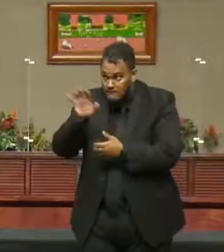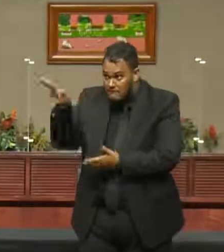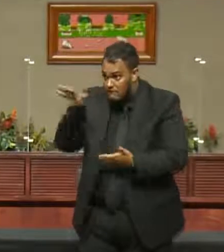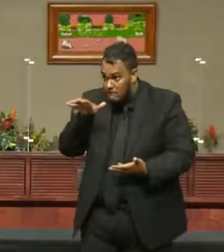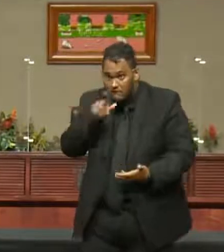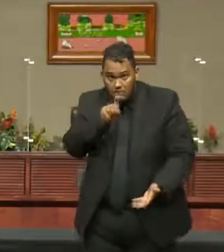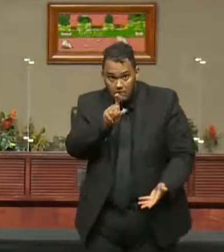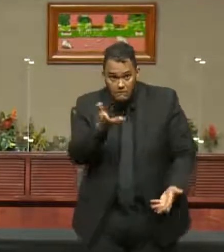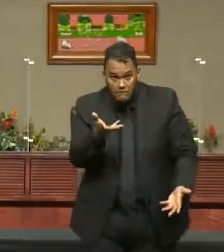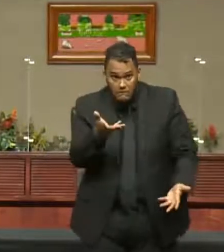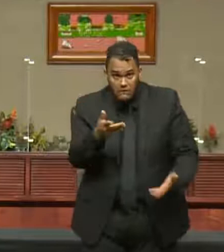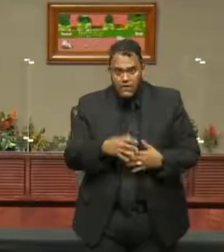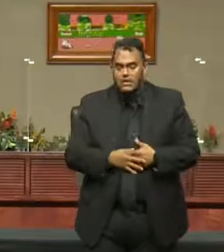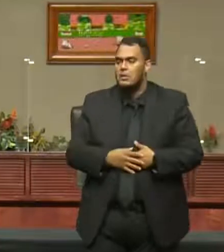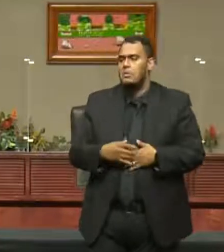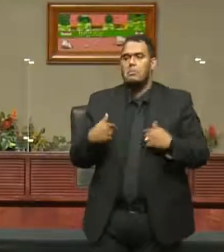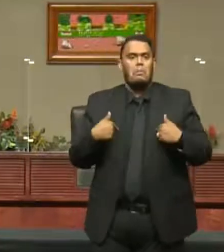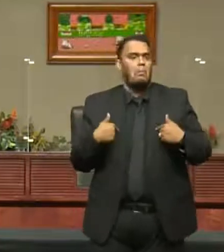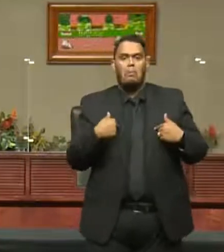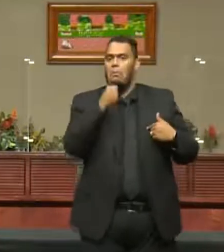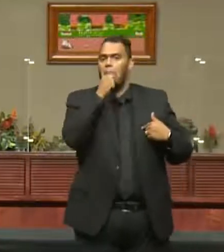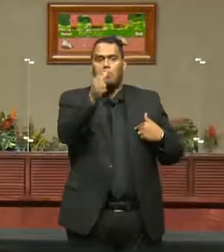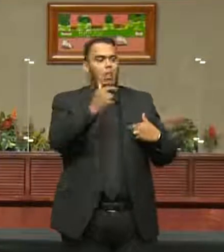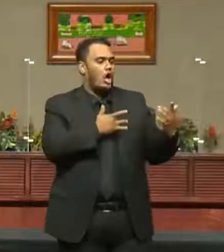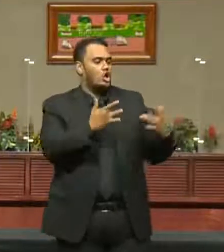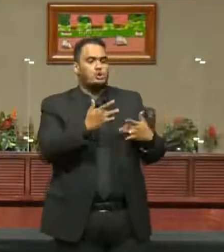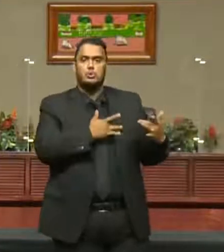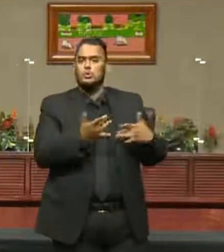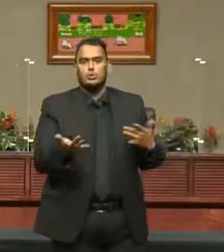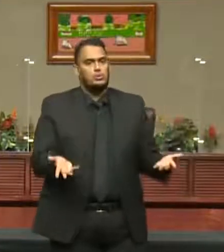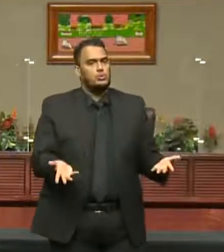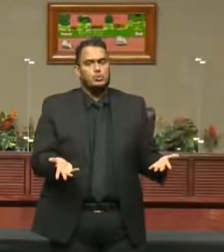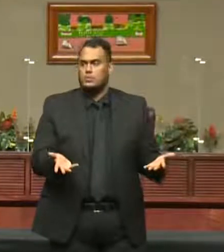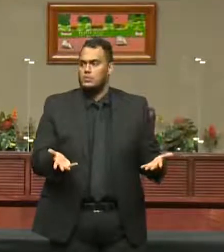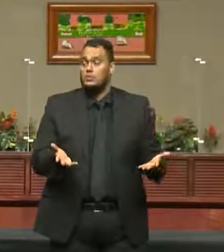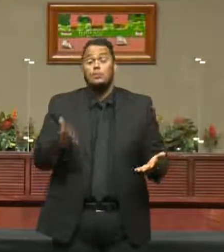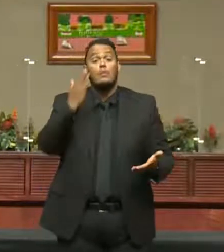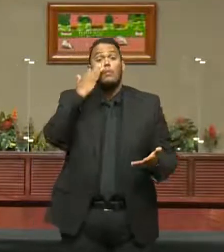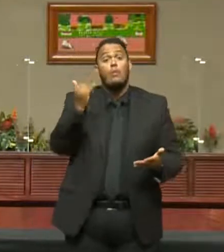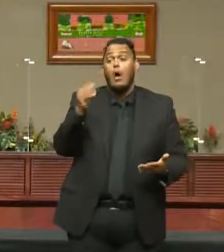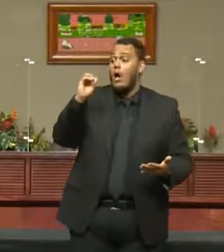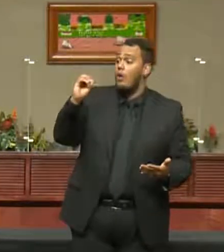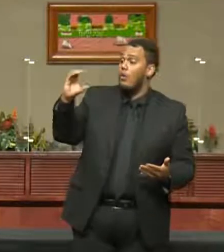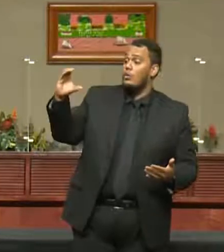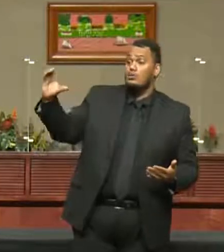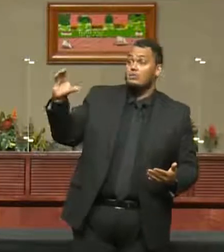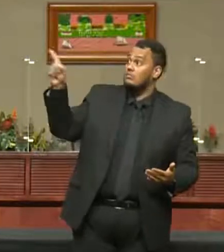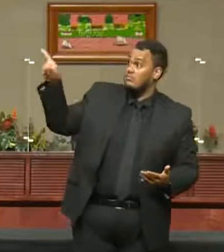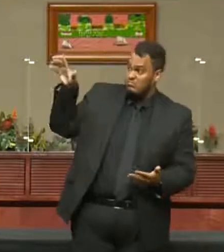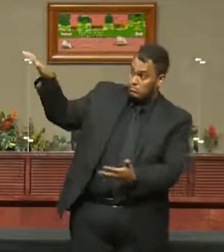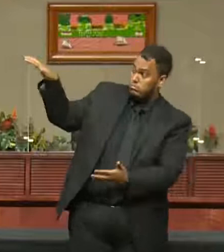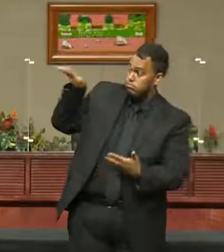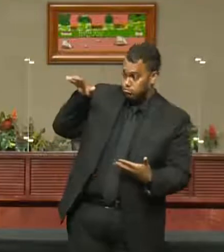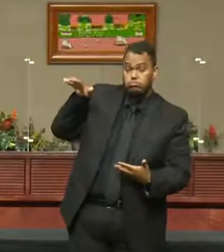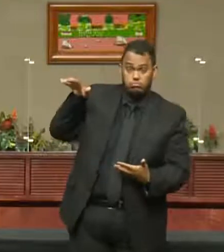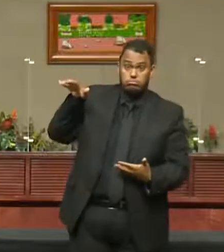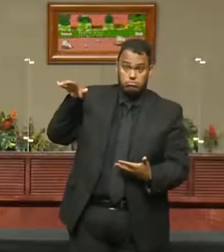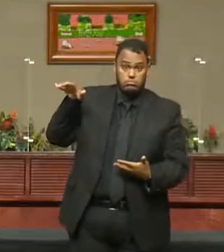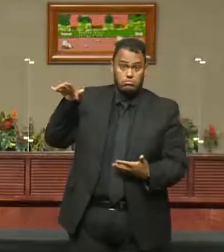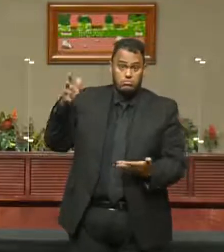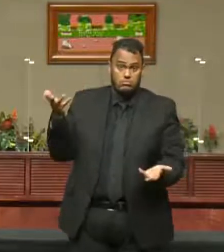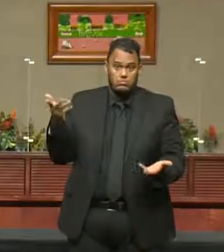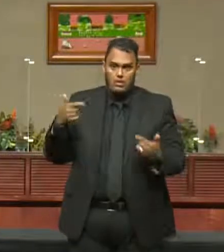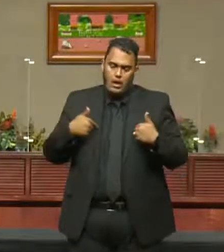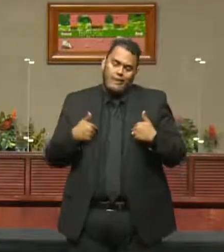I have no concerns with regard to what the convention center is getting. I have no say over everything